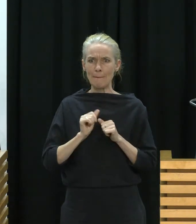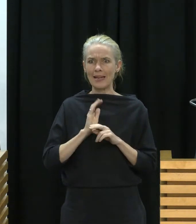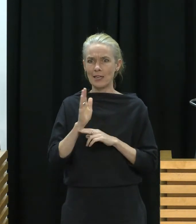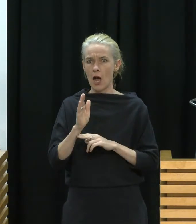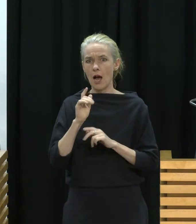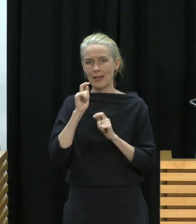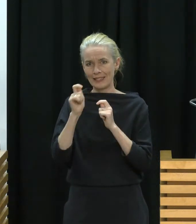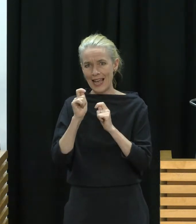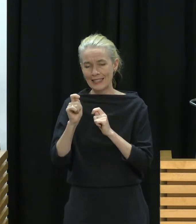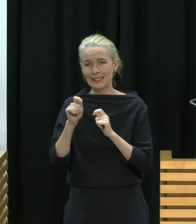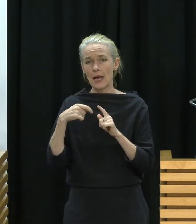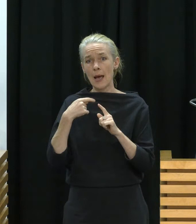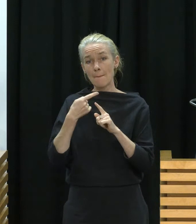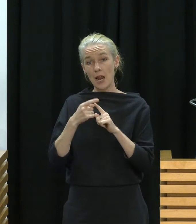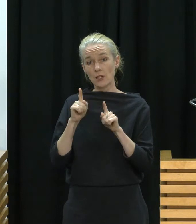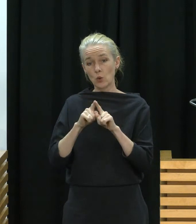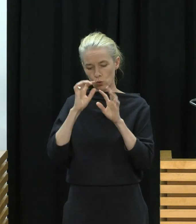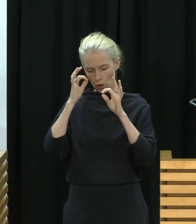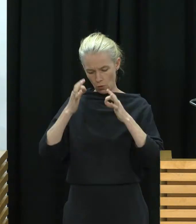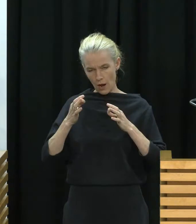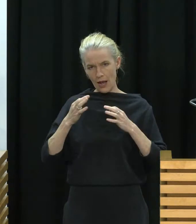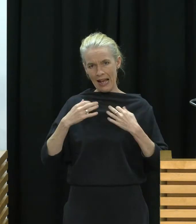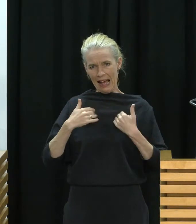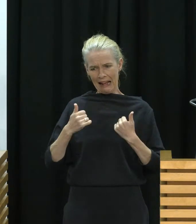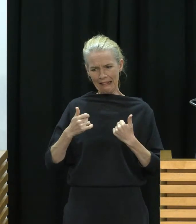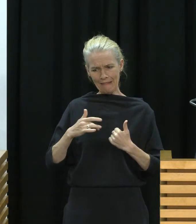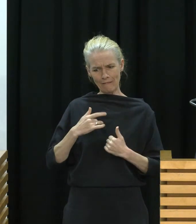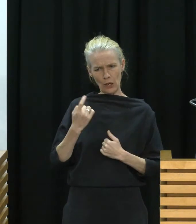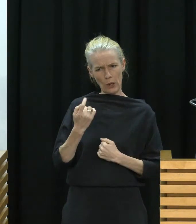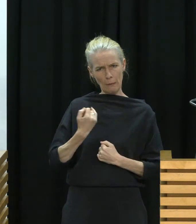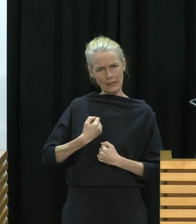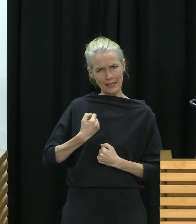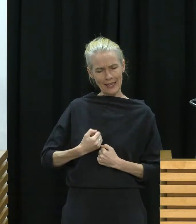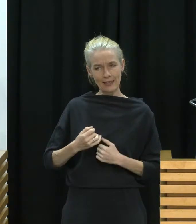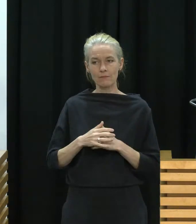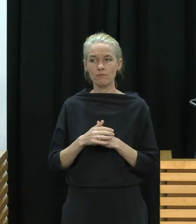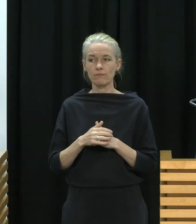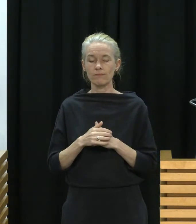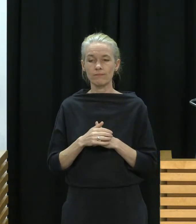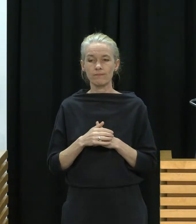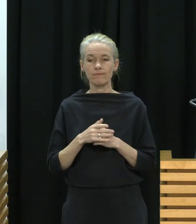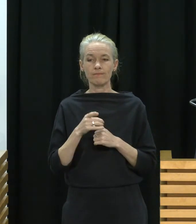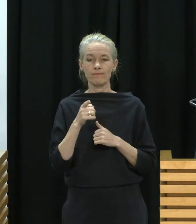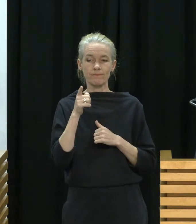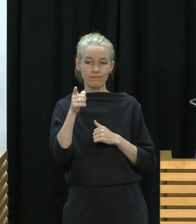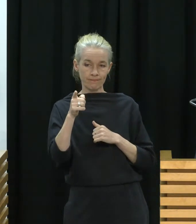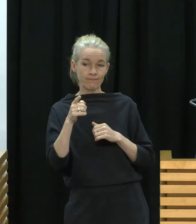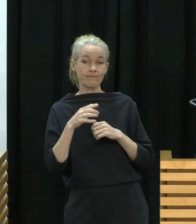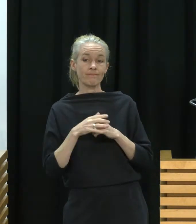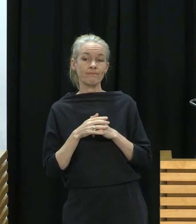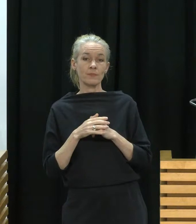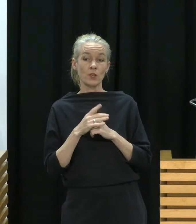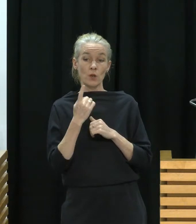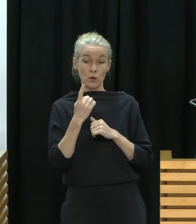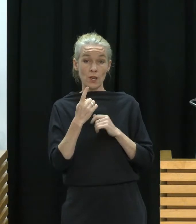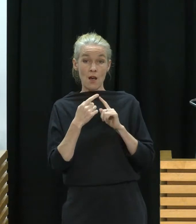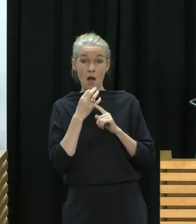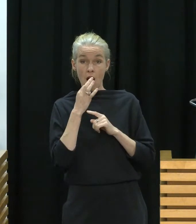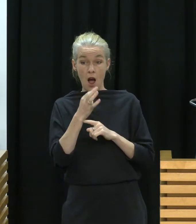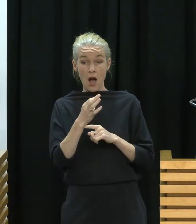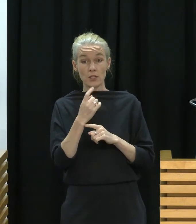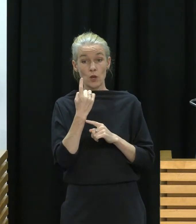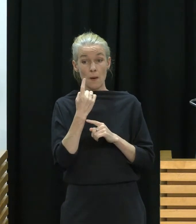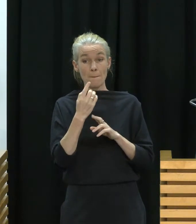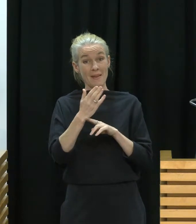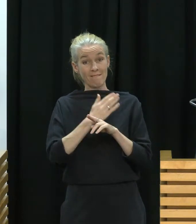Four Kings Bar who might have been given the wrong health advice because it wasn't identified as a location of interest properly. Do we know how many people were in that